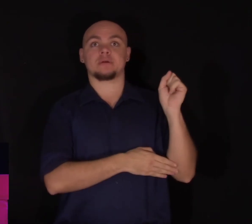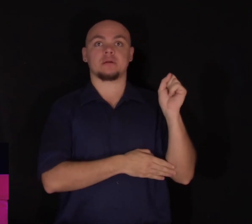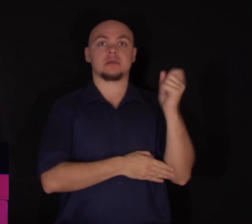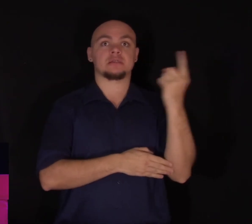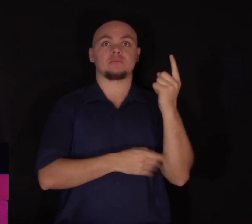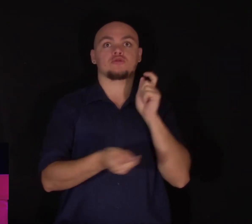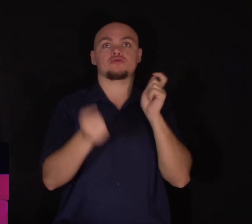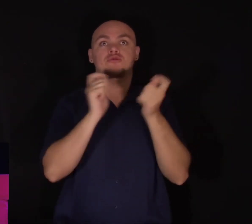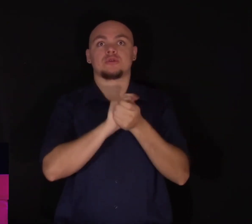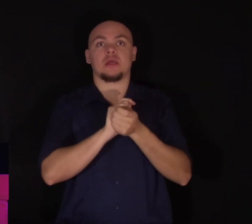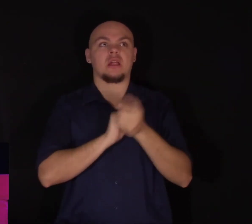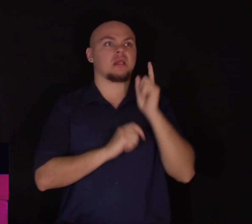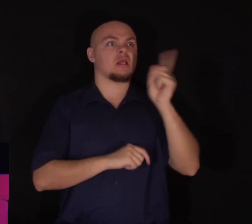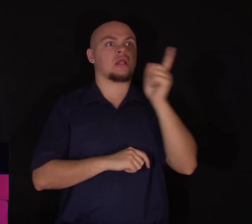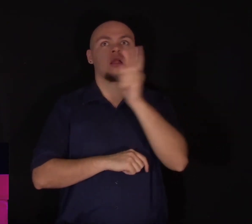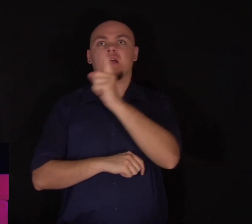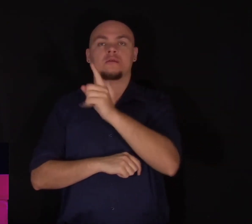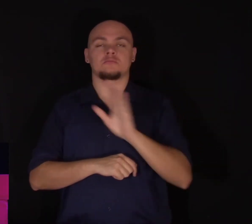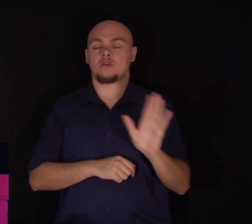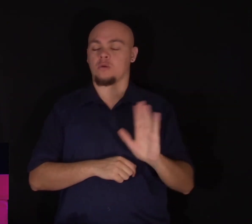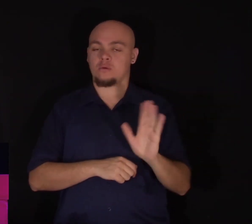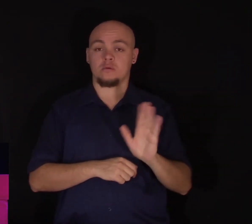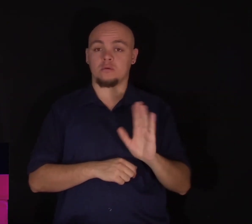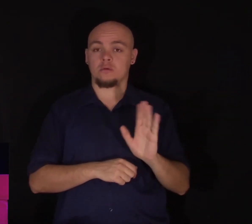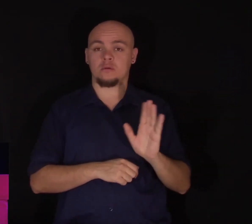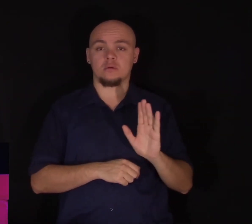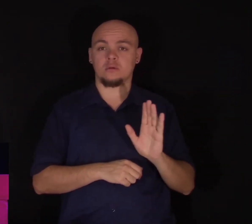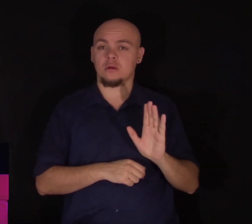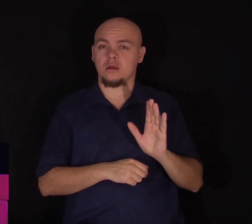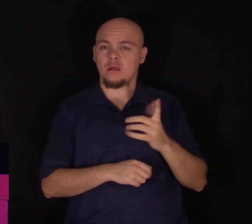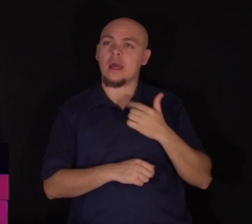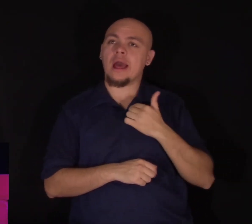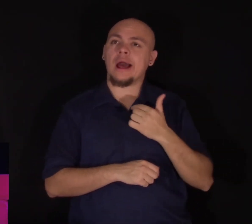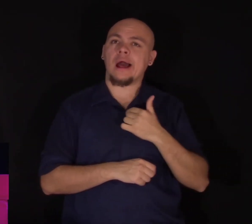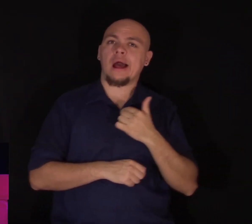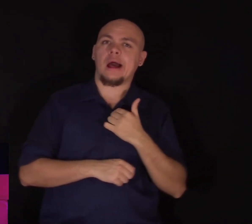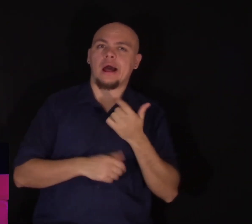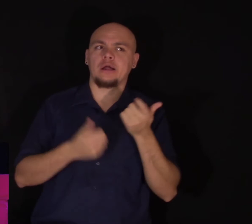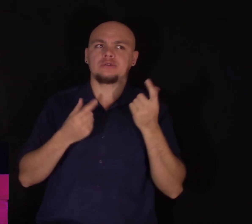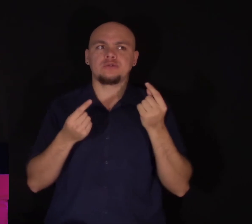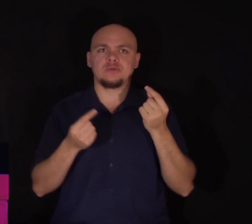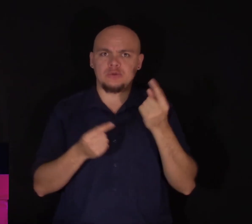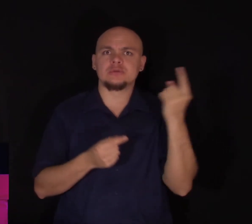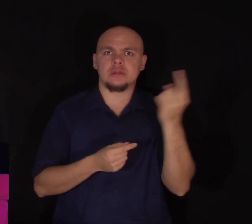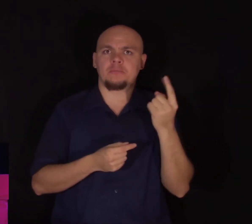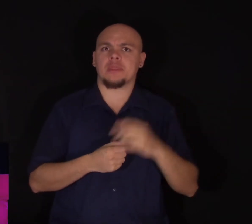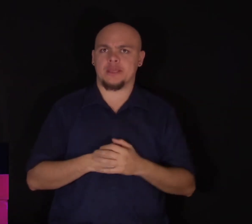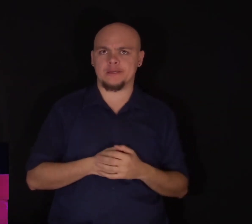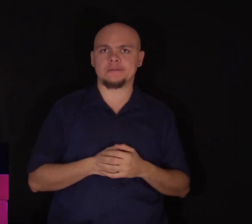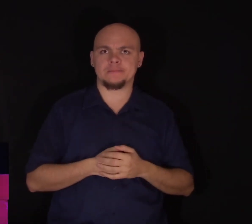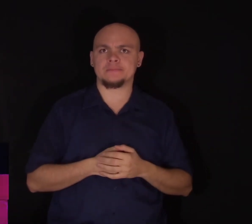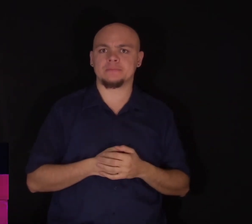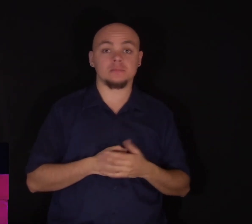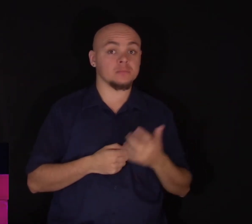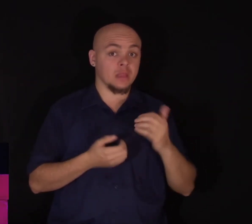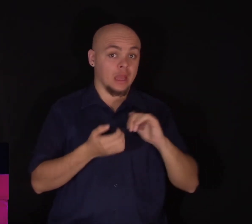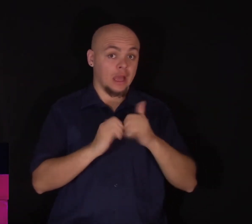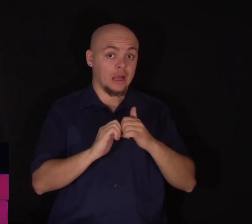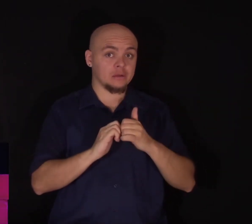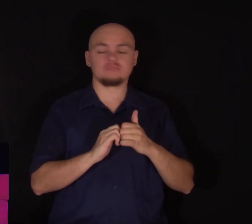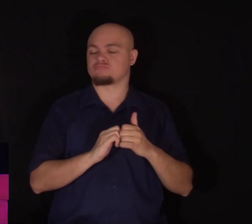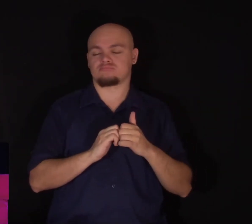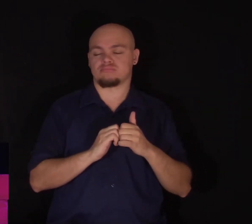do something and pointing fingers, I thought, all right, I'll try and do something. I don't know how to do it, but I'll try and